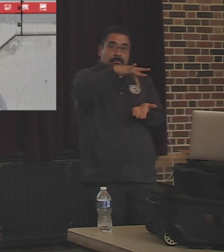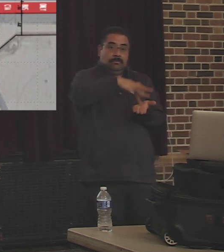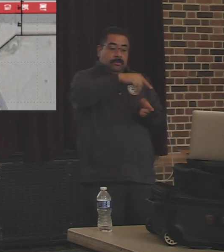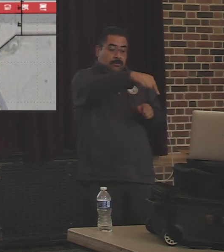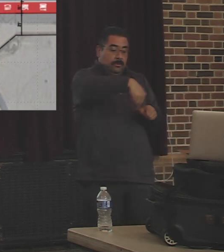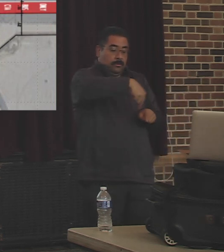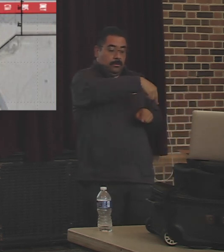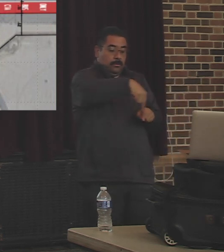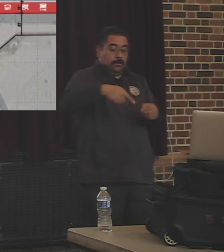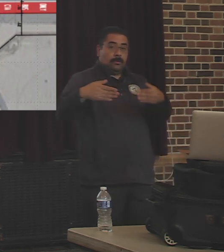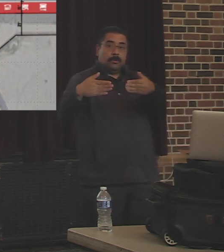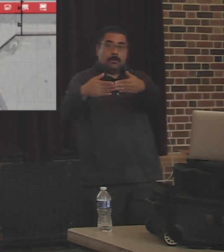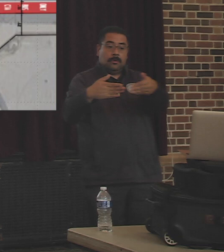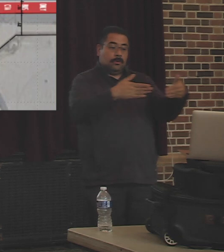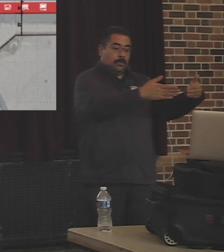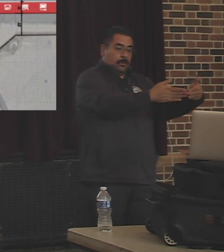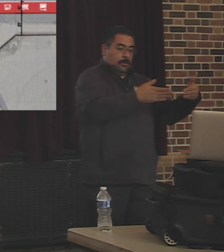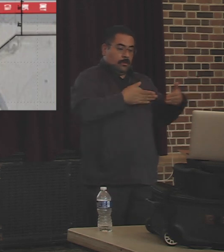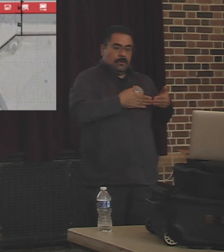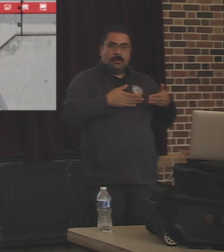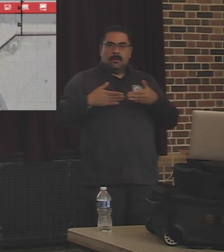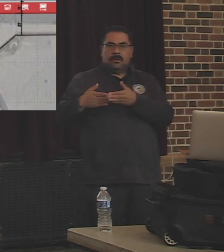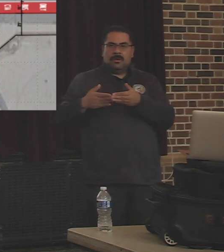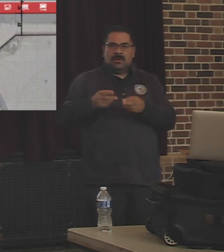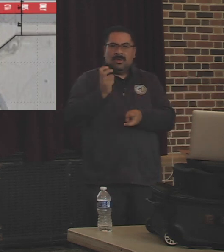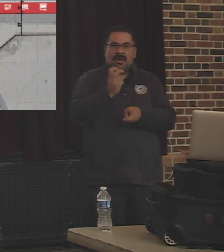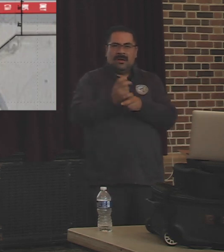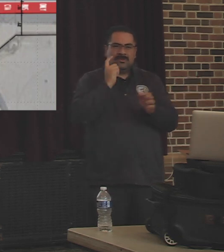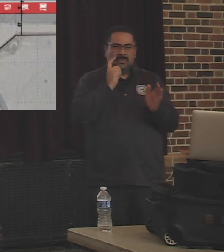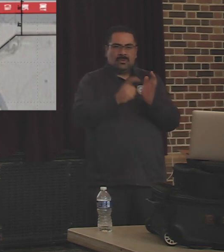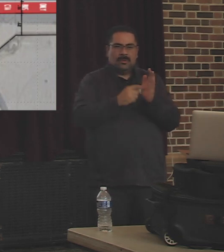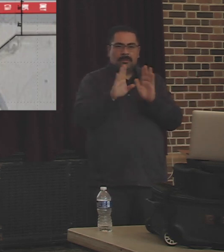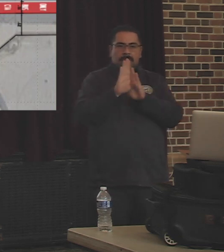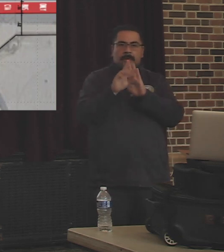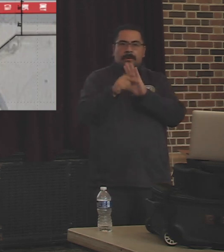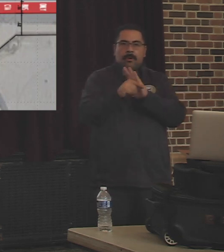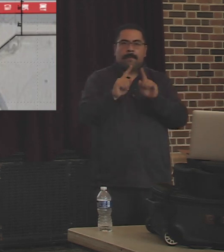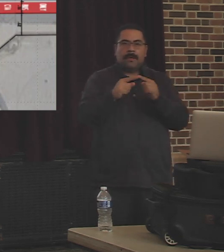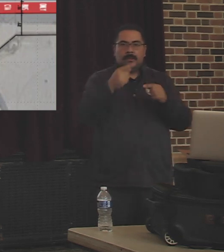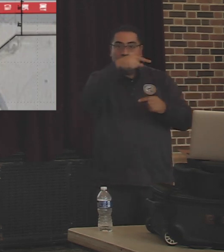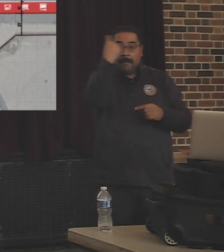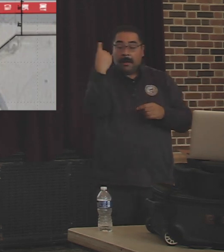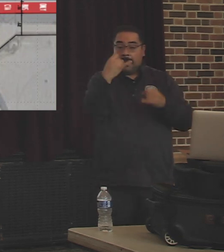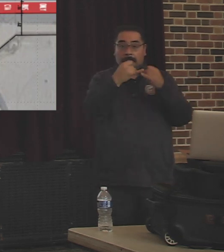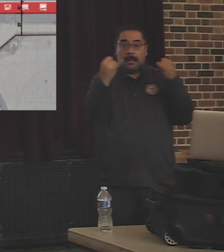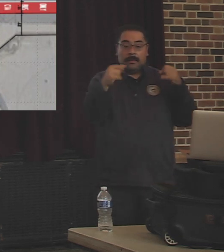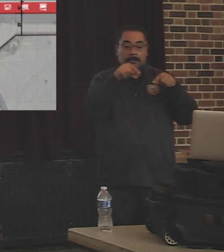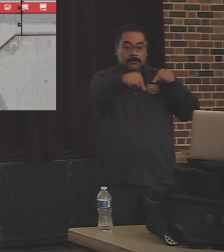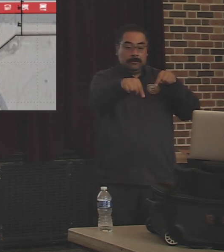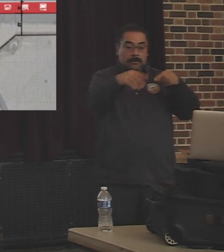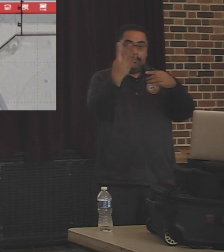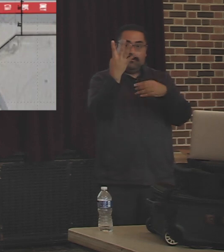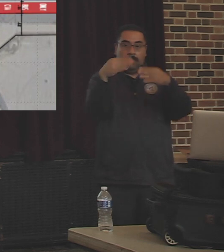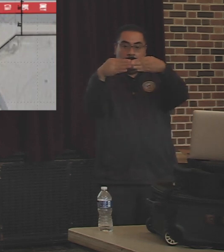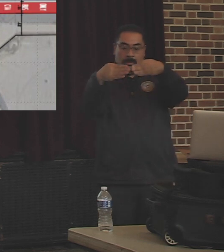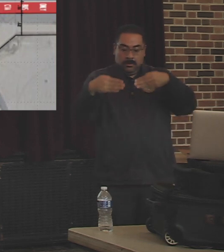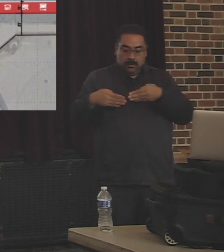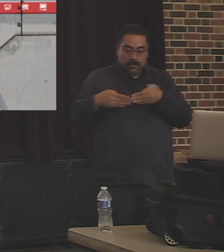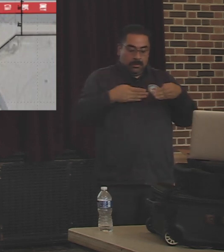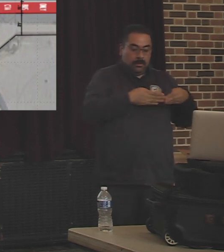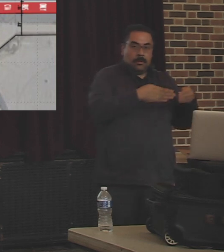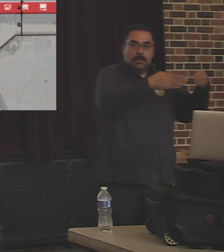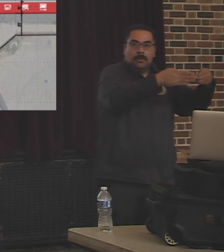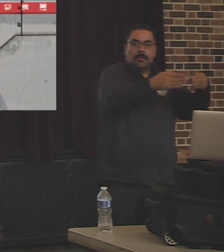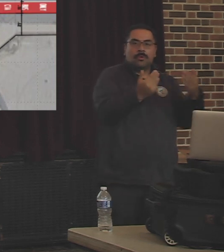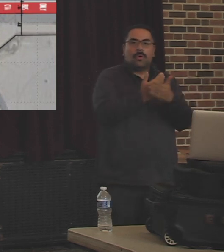the corners, it's a little hard to see here in the background, but these black lines will be the new corner, or the